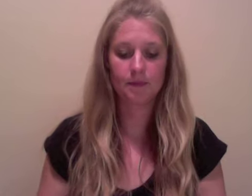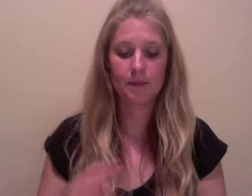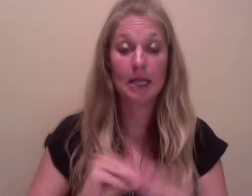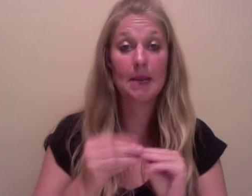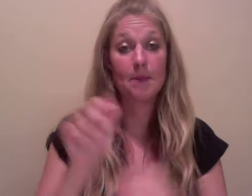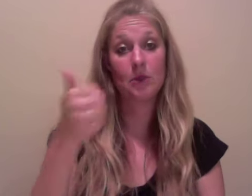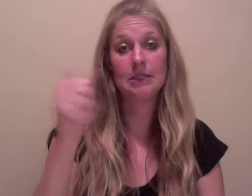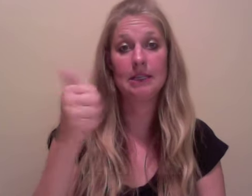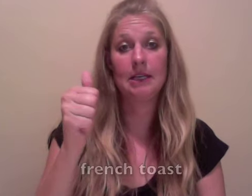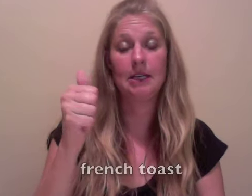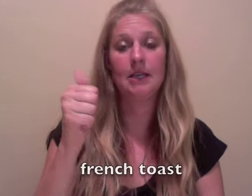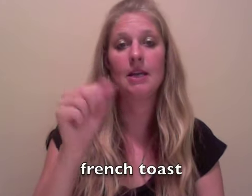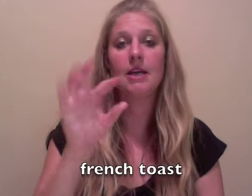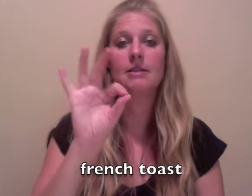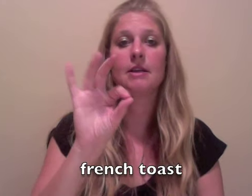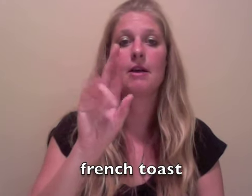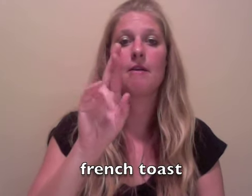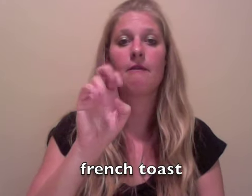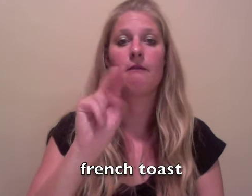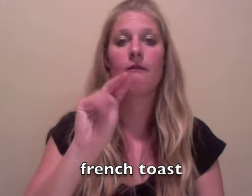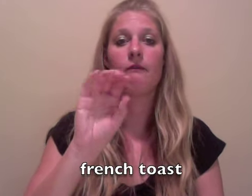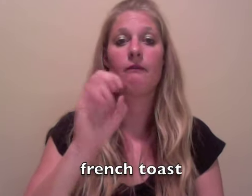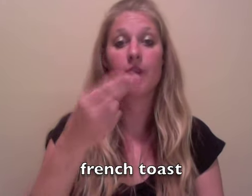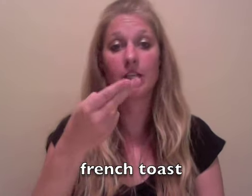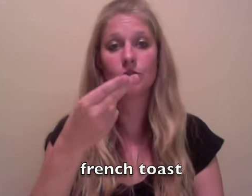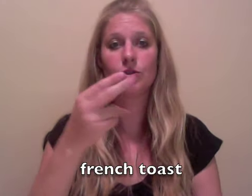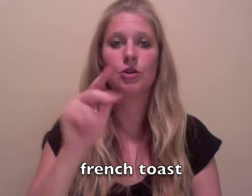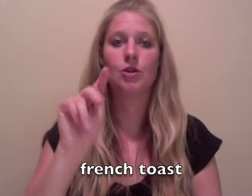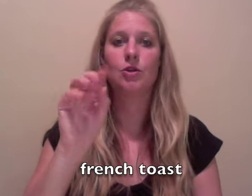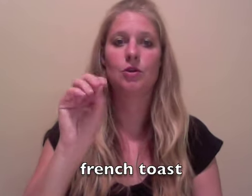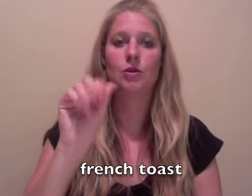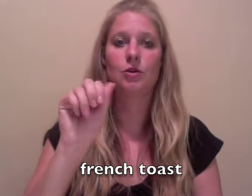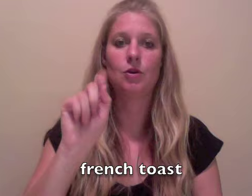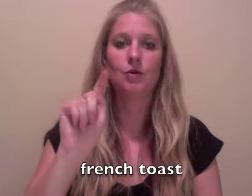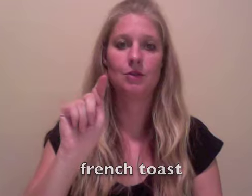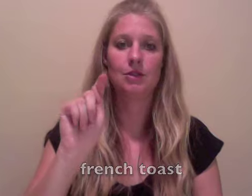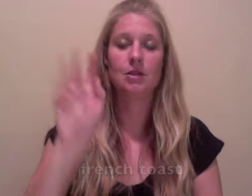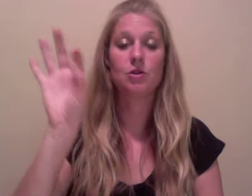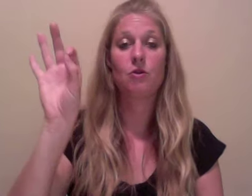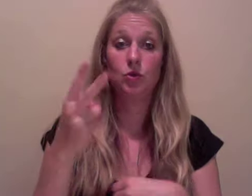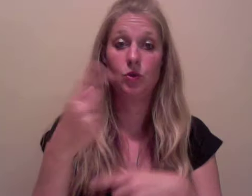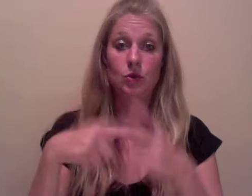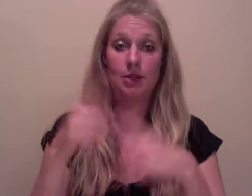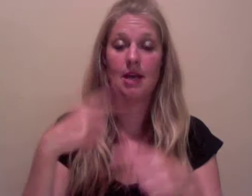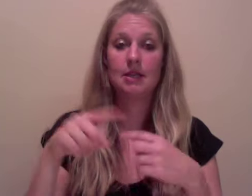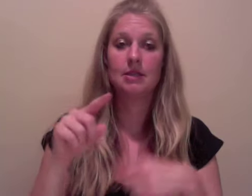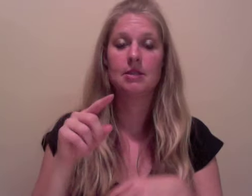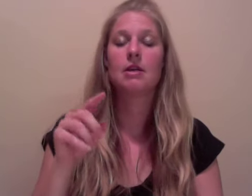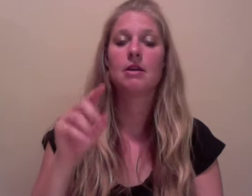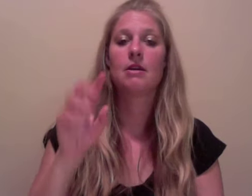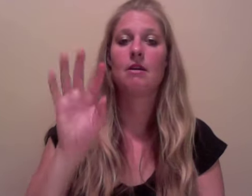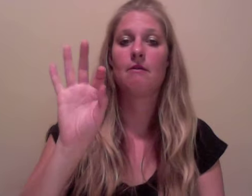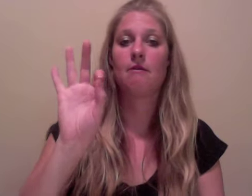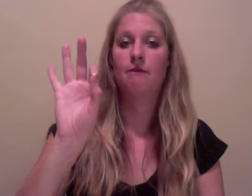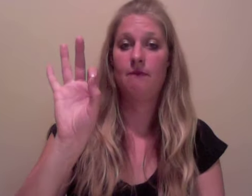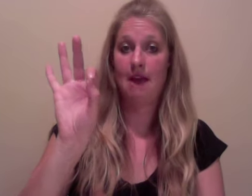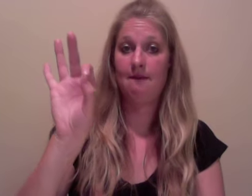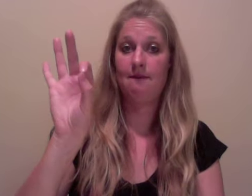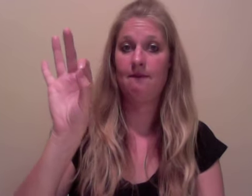2 hand finger shape. Number 10 is French toast, and it's 2 signs. So the